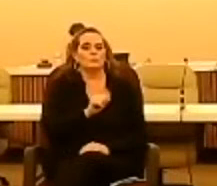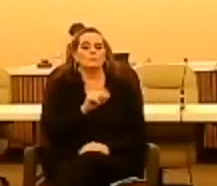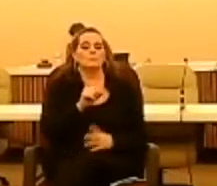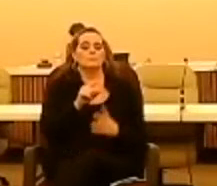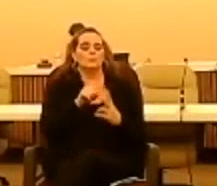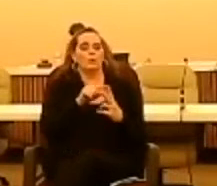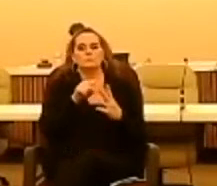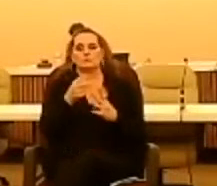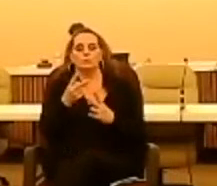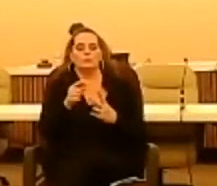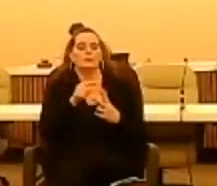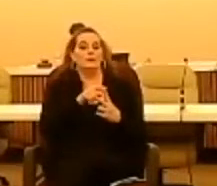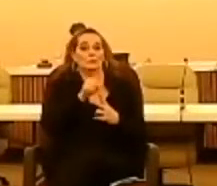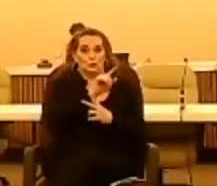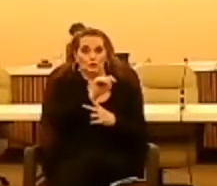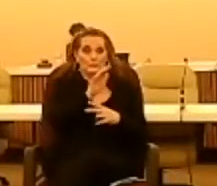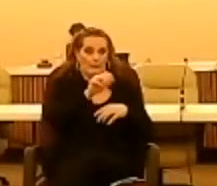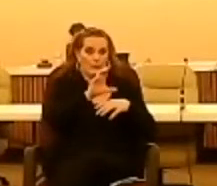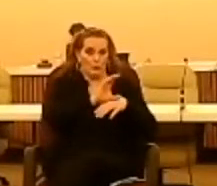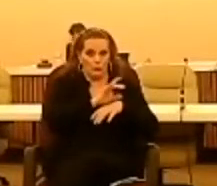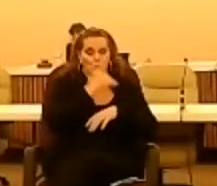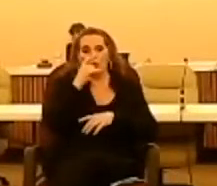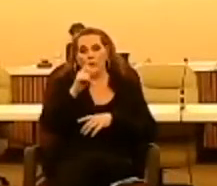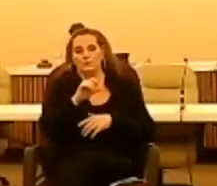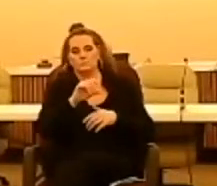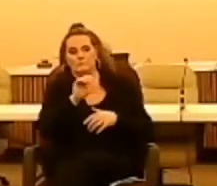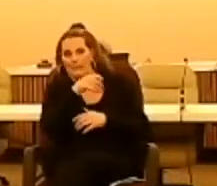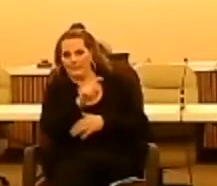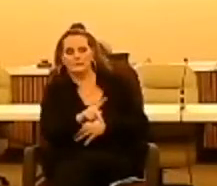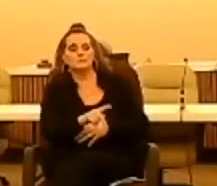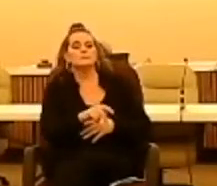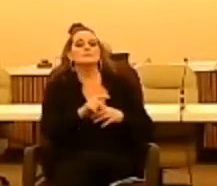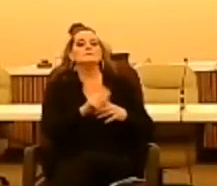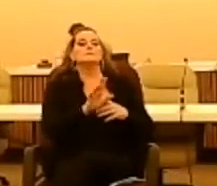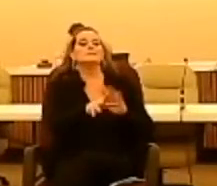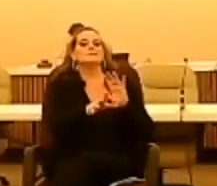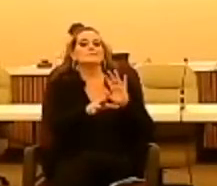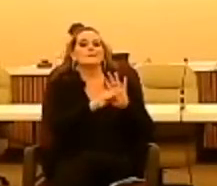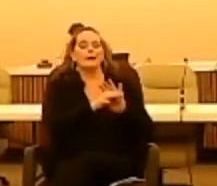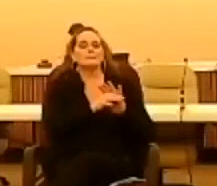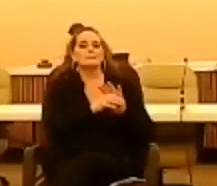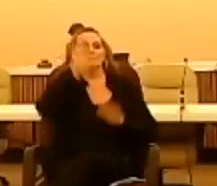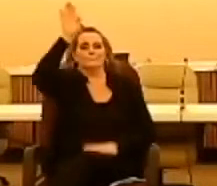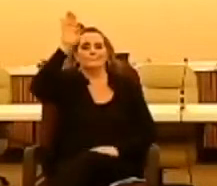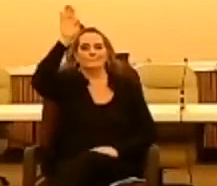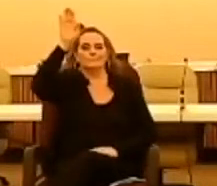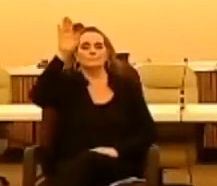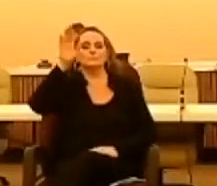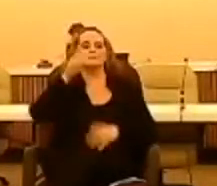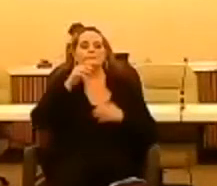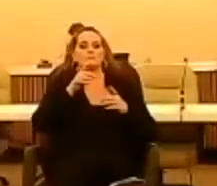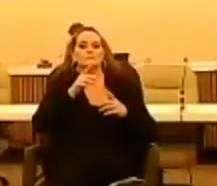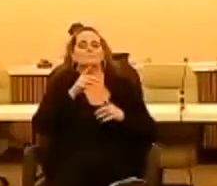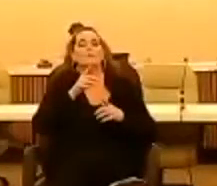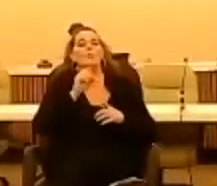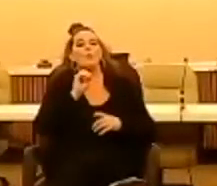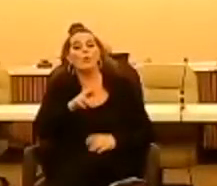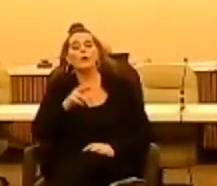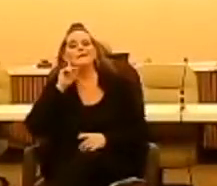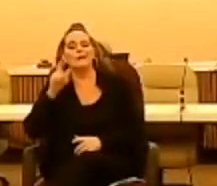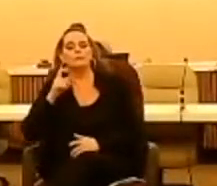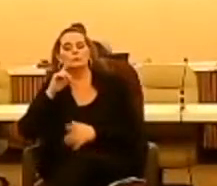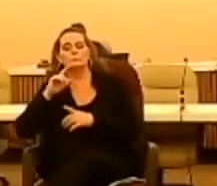means. If you are using the Zoom on your computer or with an app, please select the raise hand control. Or if you are called